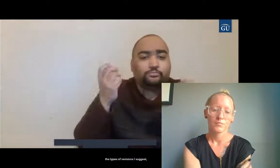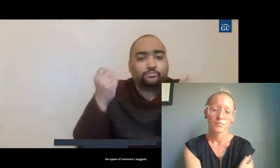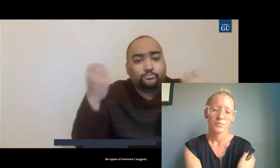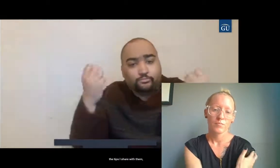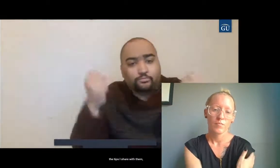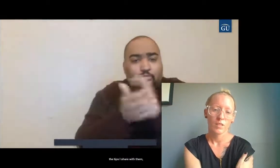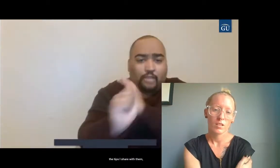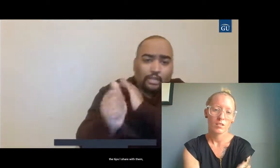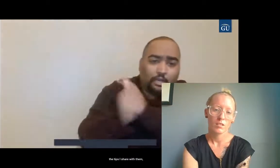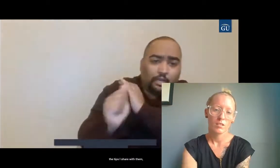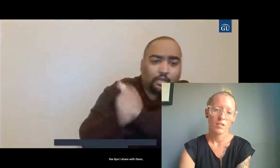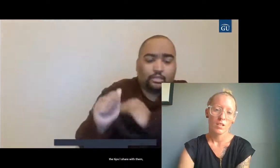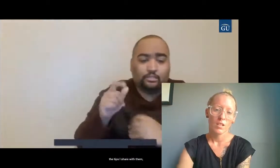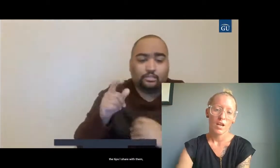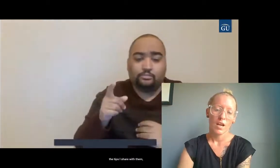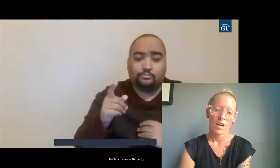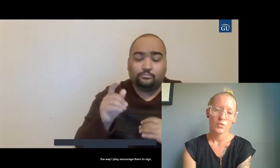but